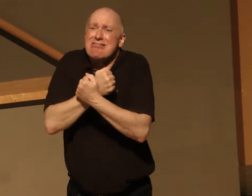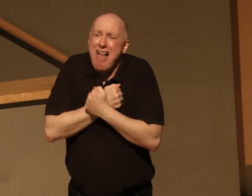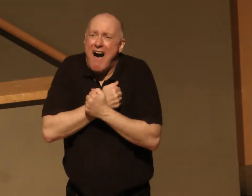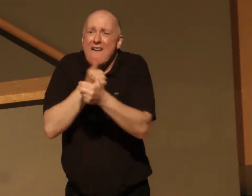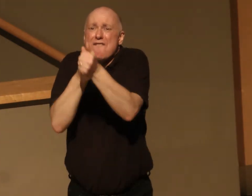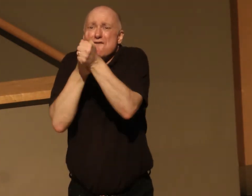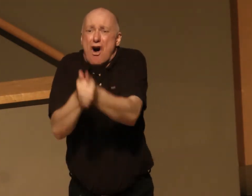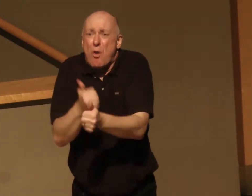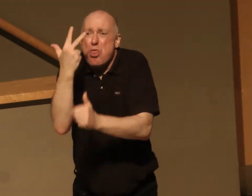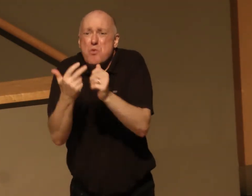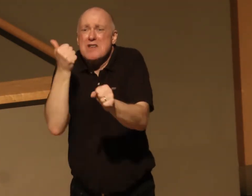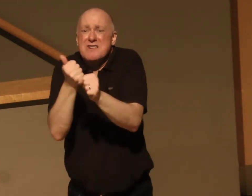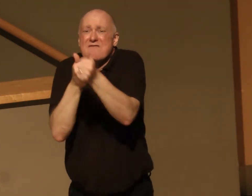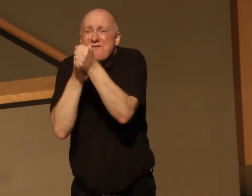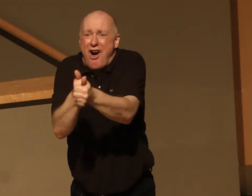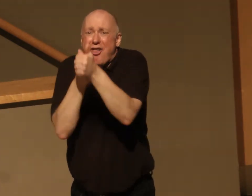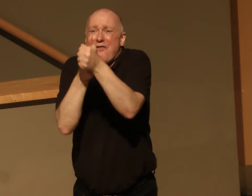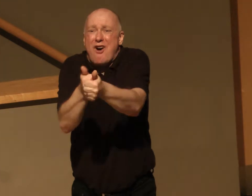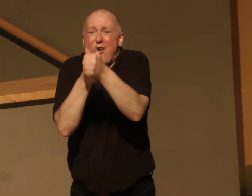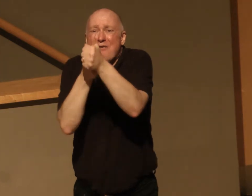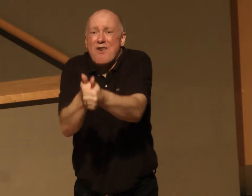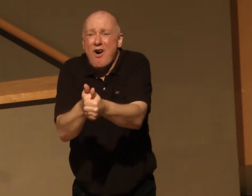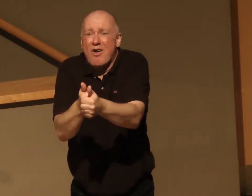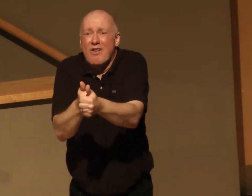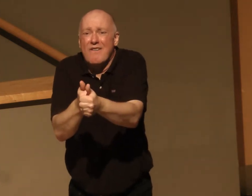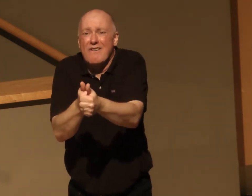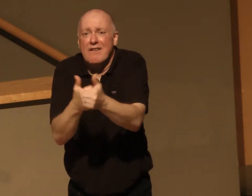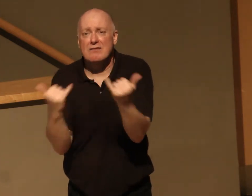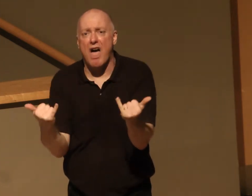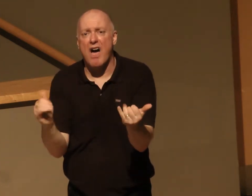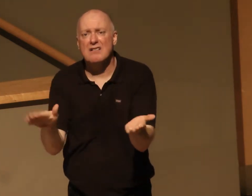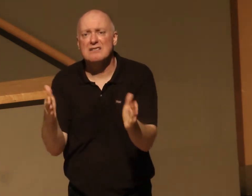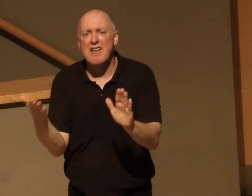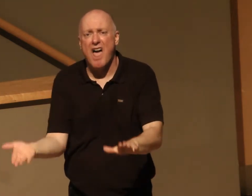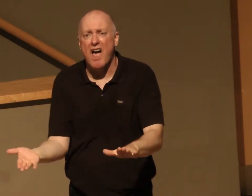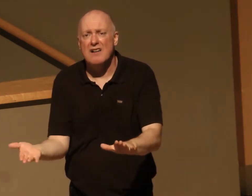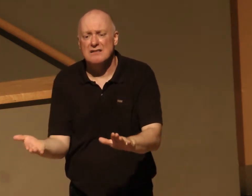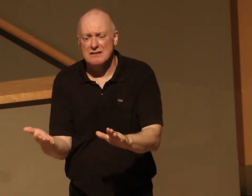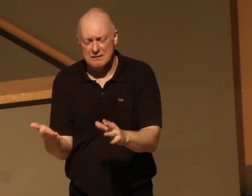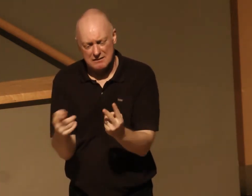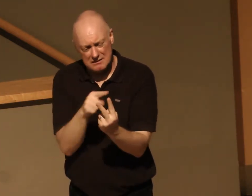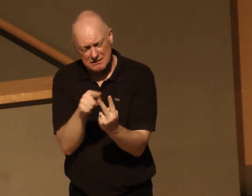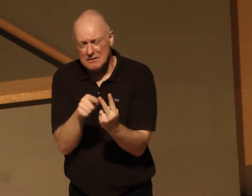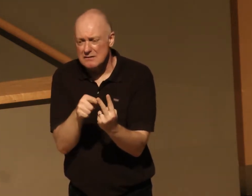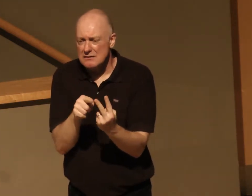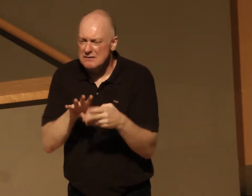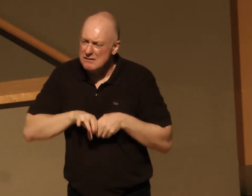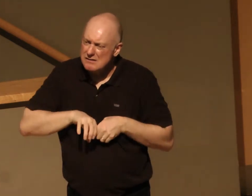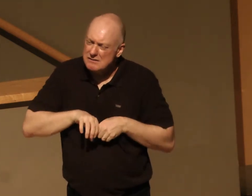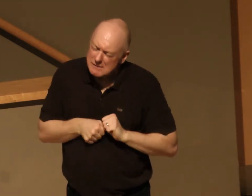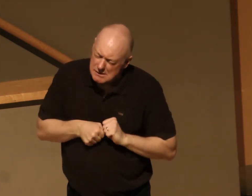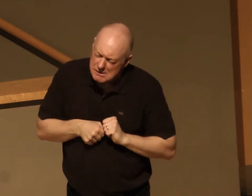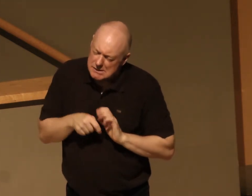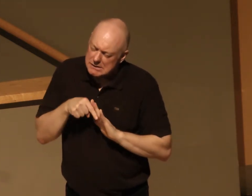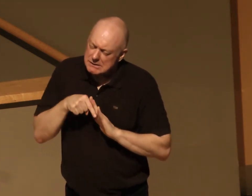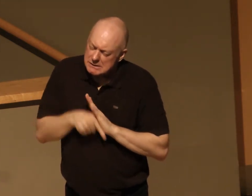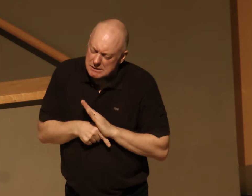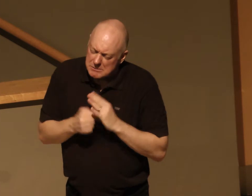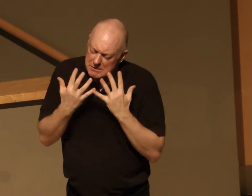three years, is now in their minds he is dead. They're grieving. There would have been intense mourning. There would have been